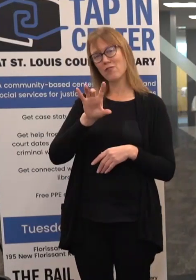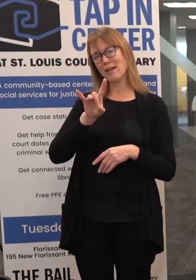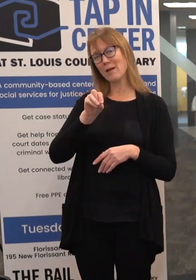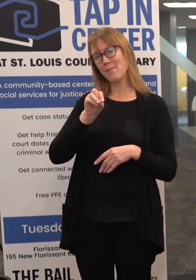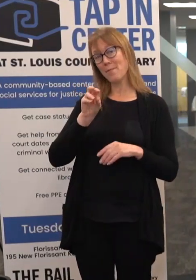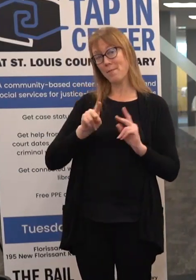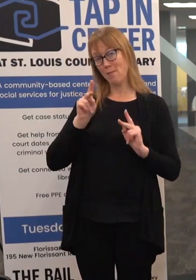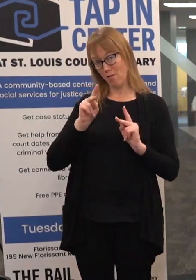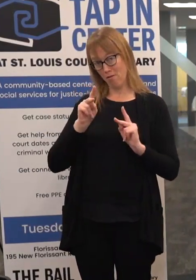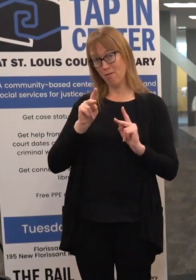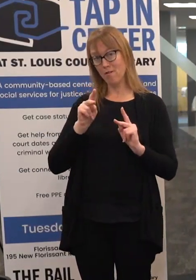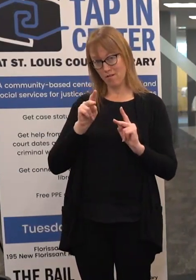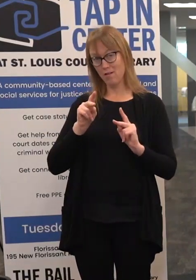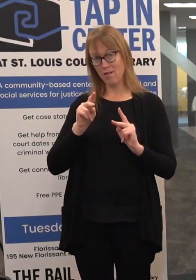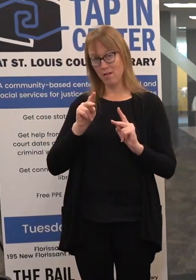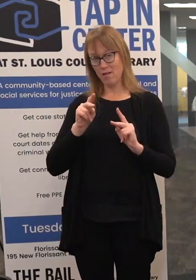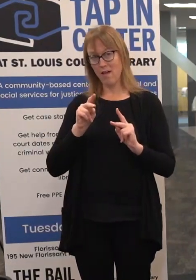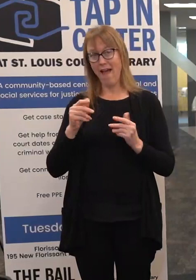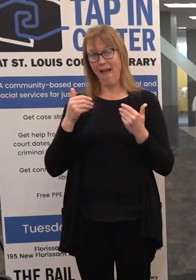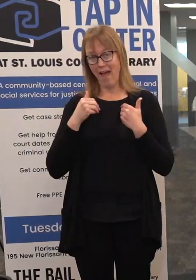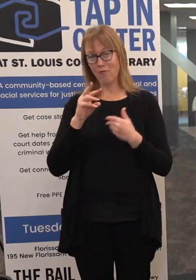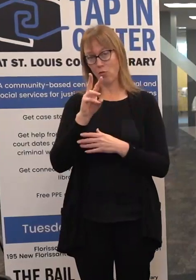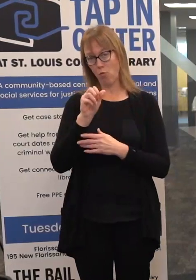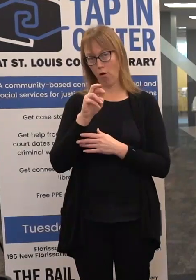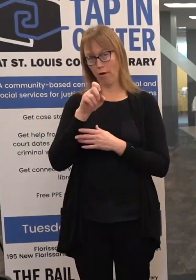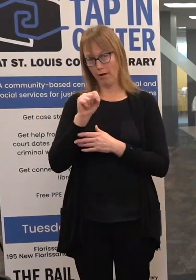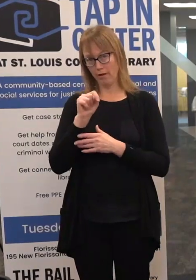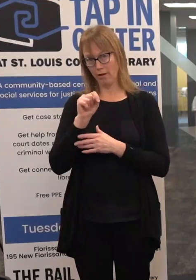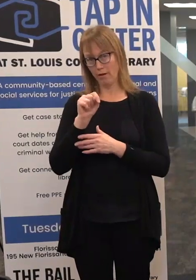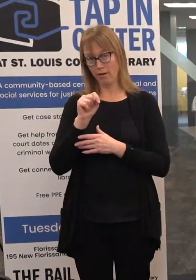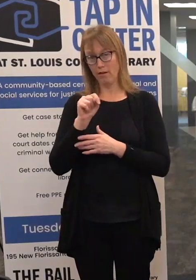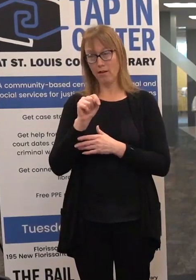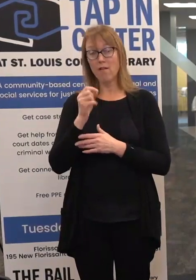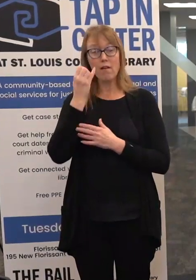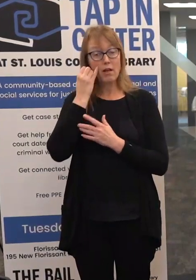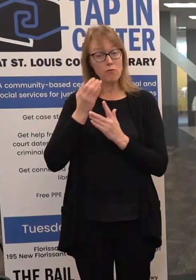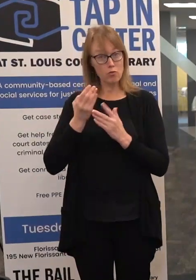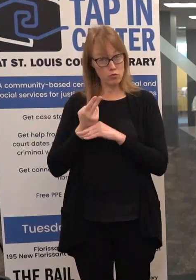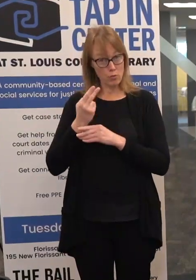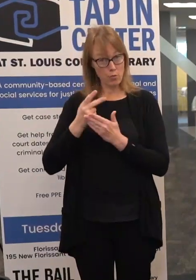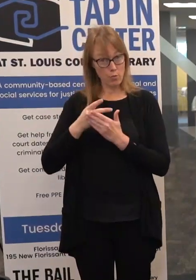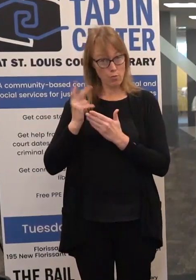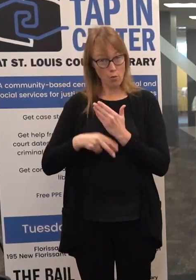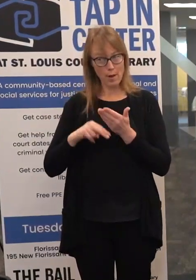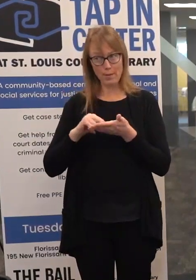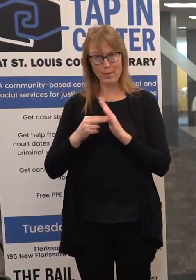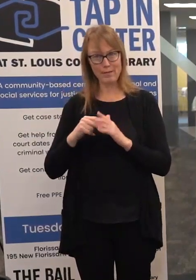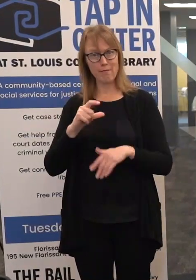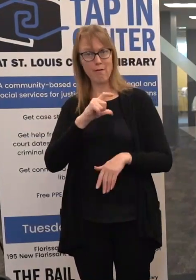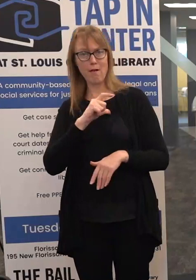warrants that the police officers did not have to go serve. That is 780 people that did not have to get processed into St. Louis County Jail. That